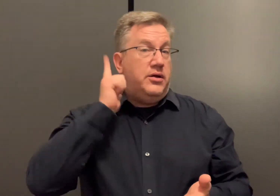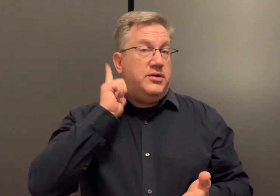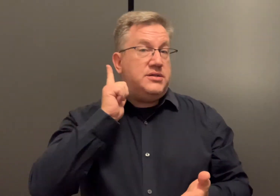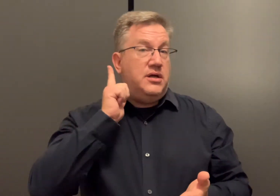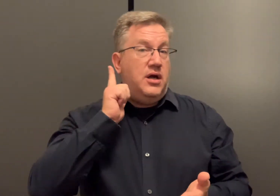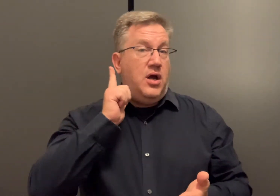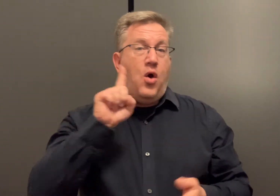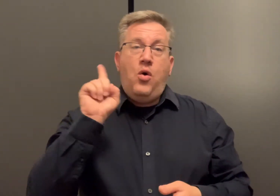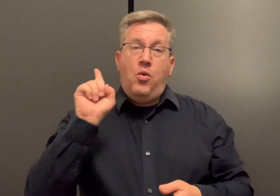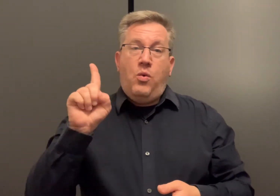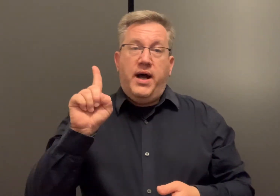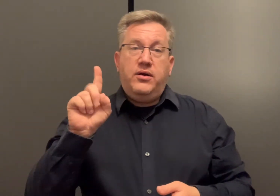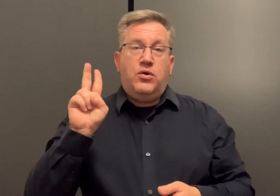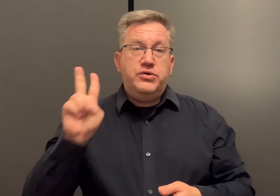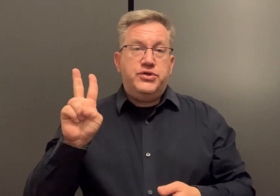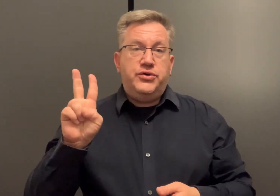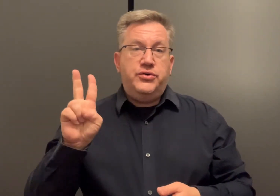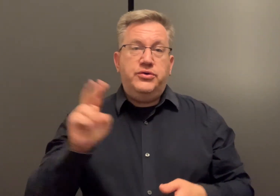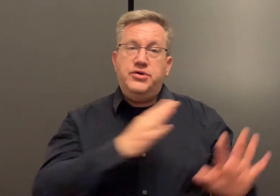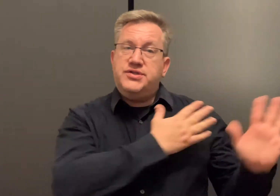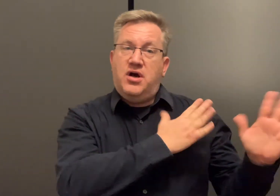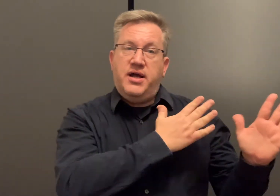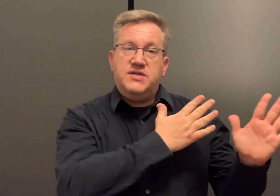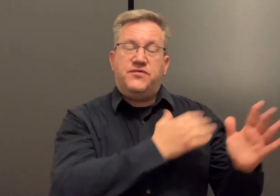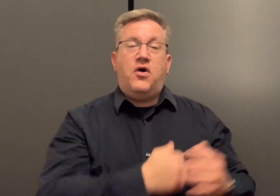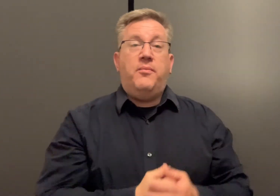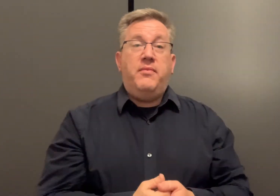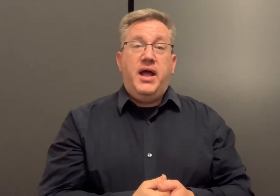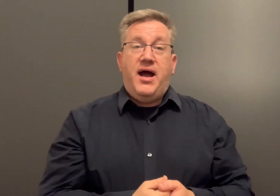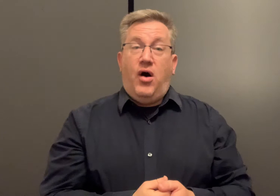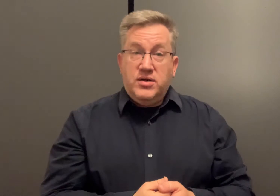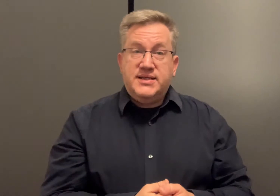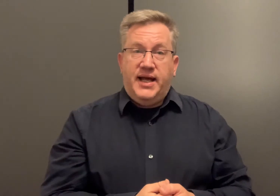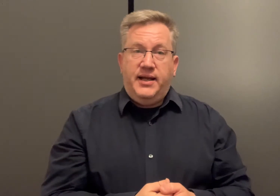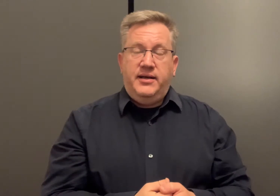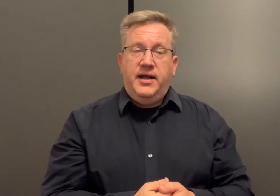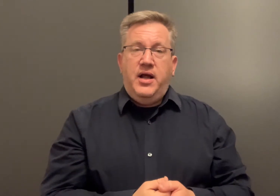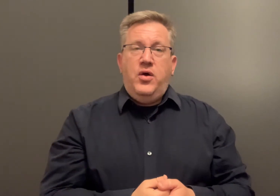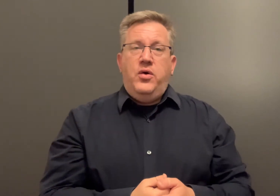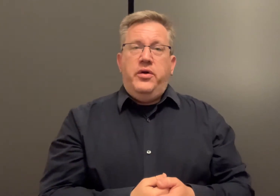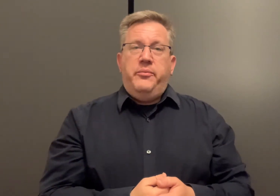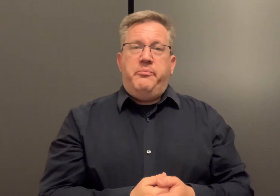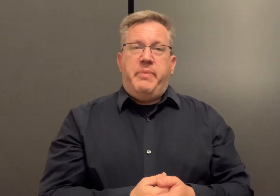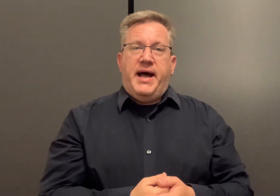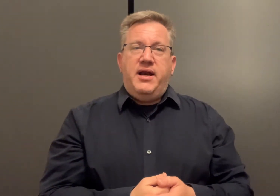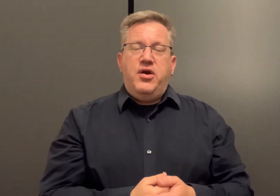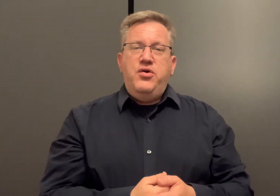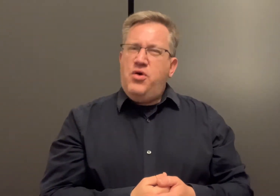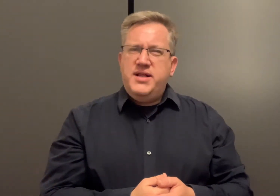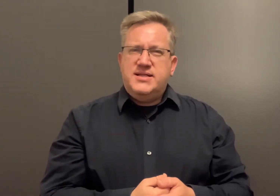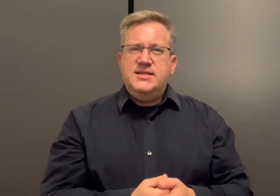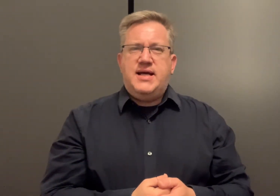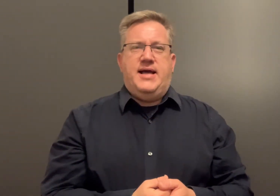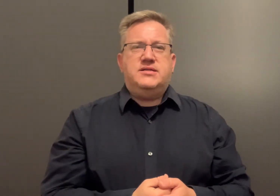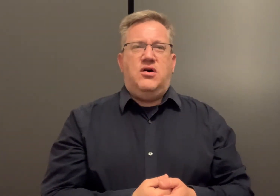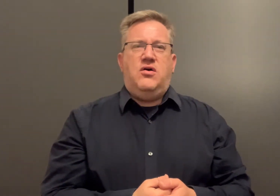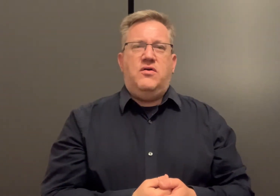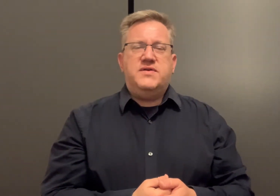learnt one or two new signs from Auslan, but not in the syntax of a